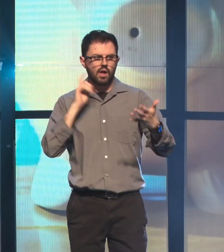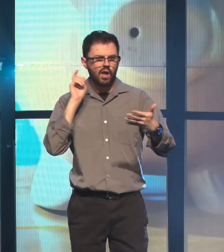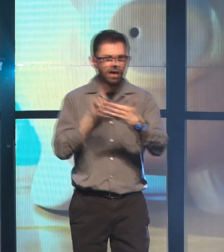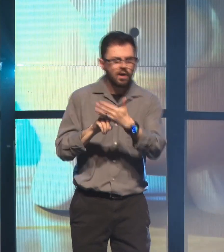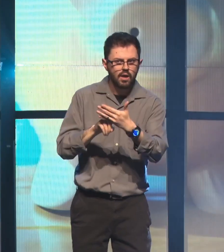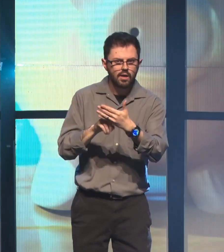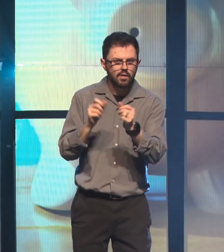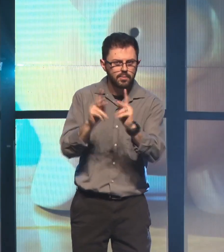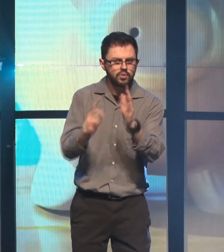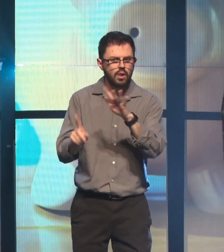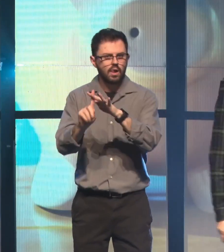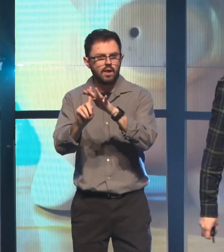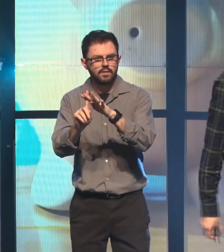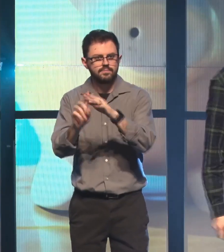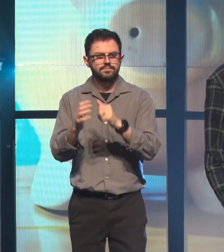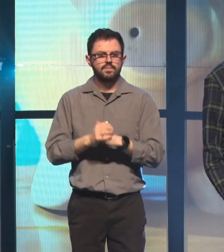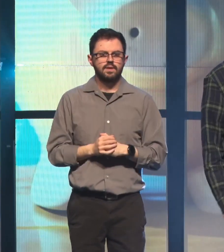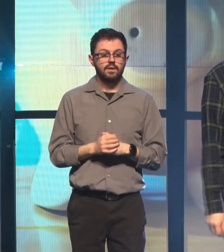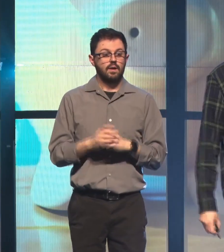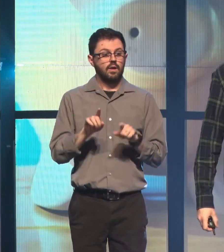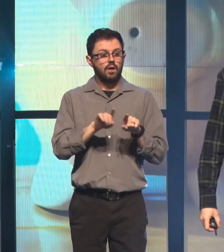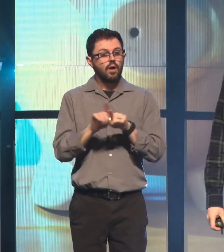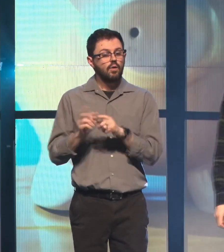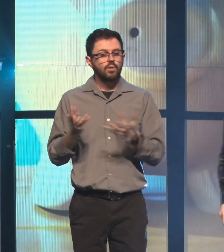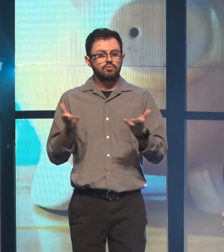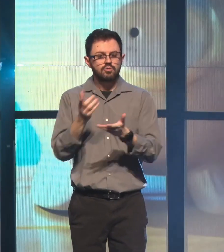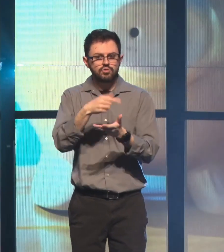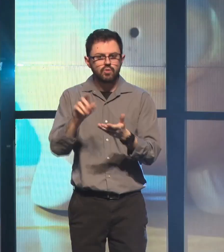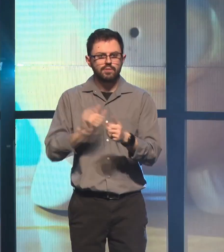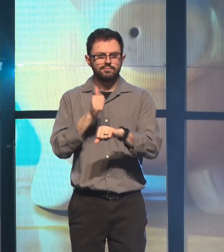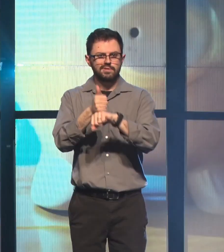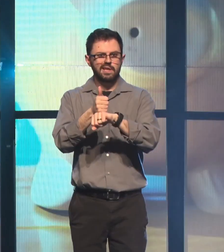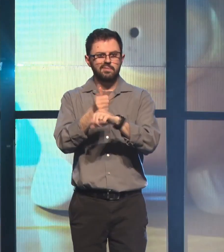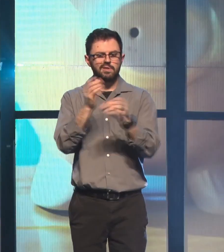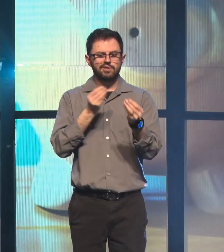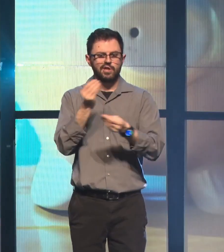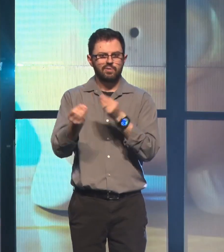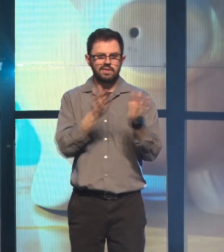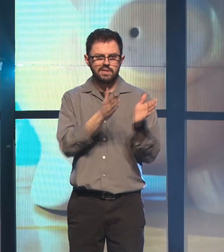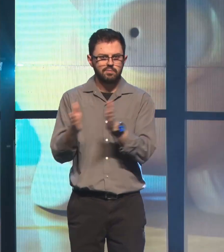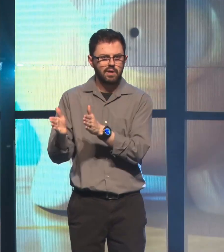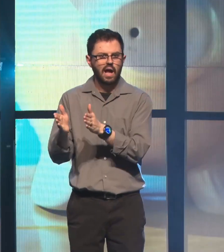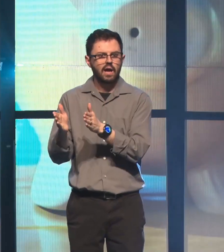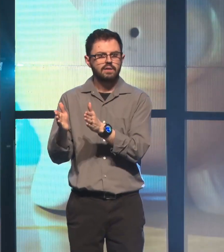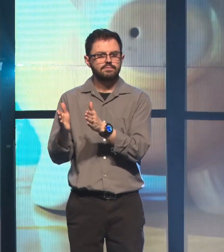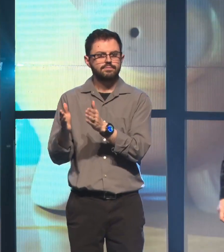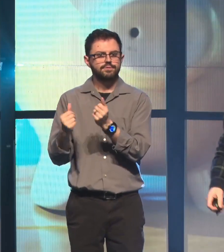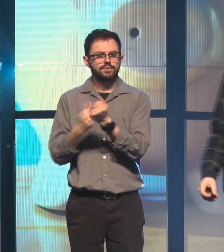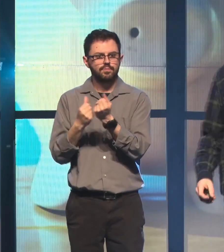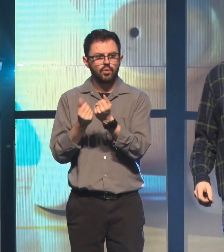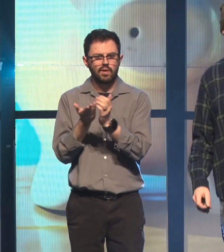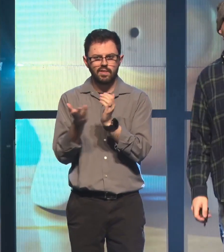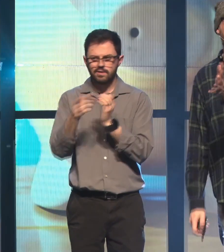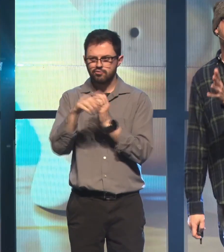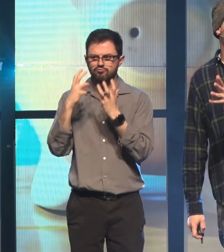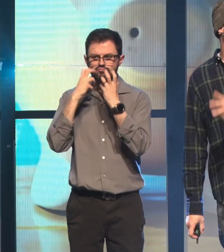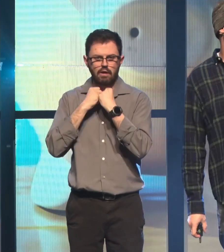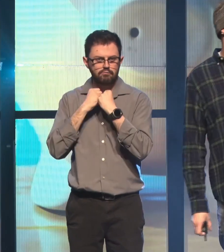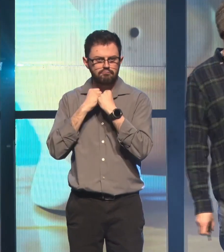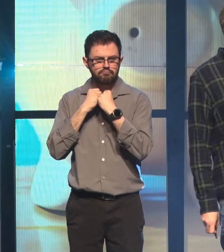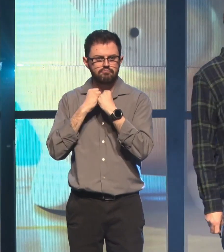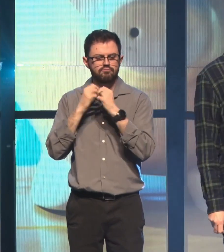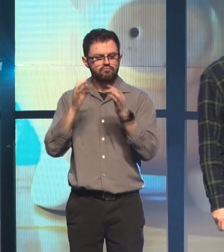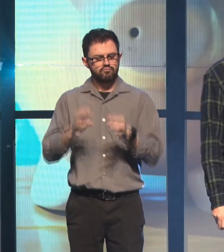encouraged to build a generosity plan in your life, to support the things that are of value to you, right? To say, here's how we're going to